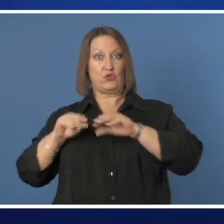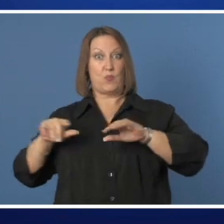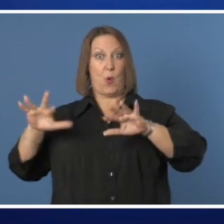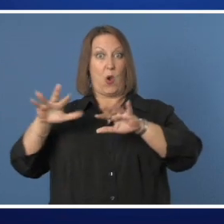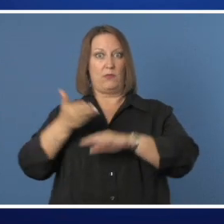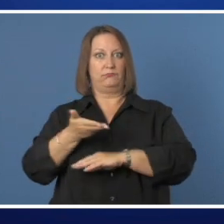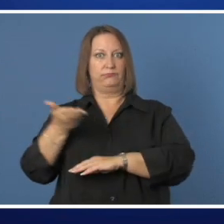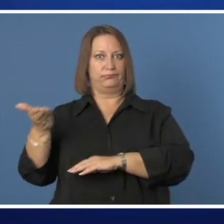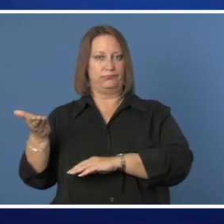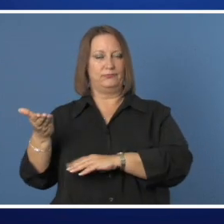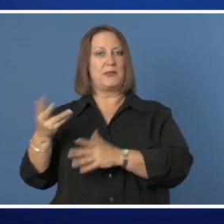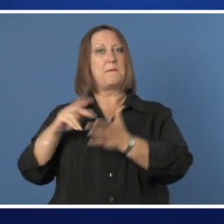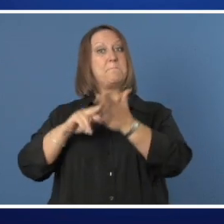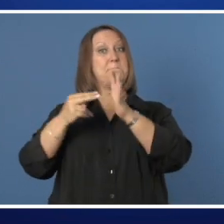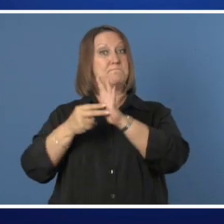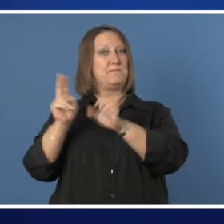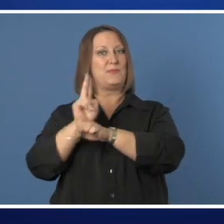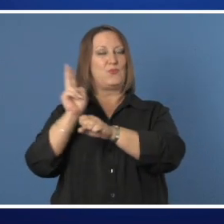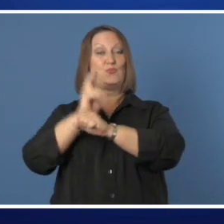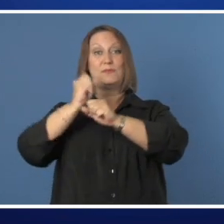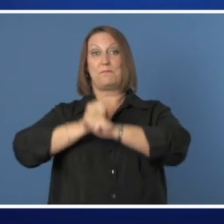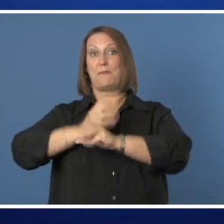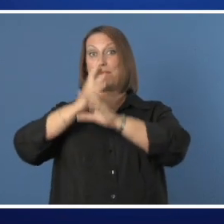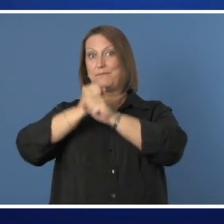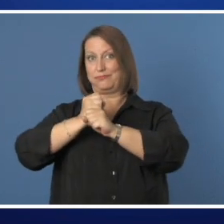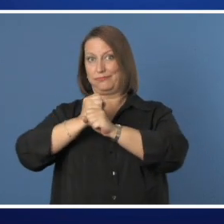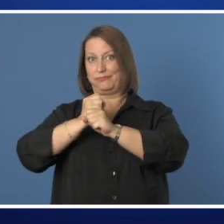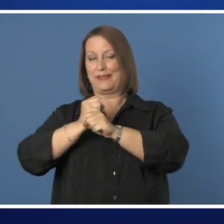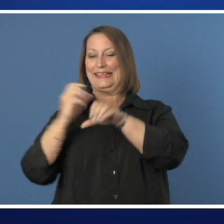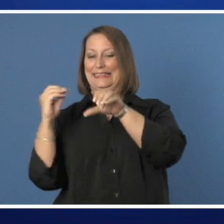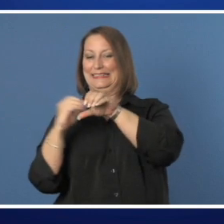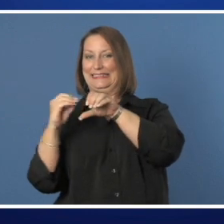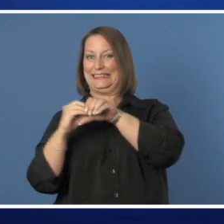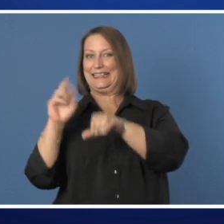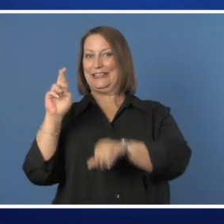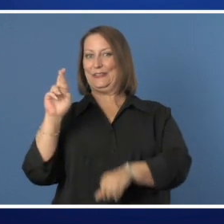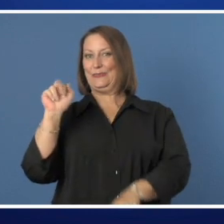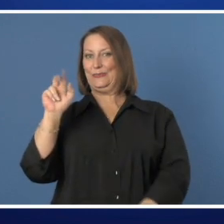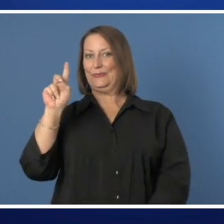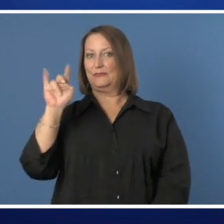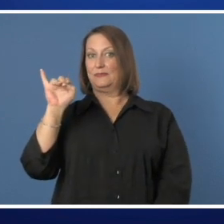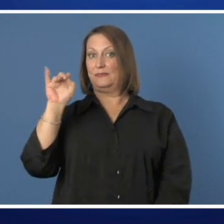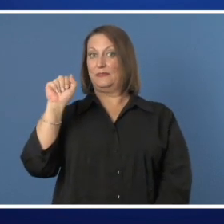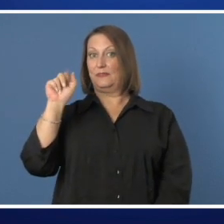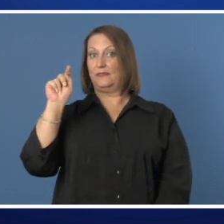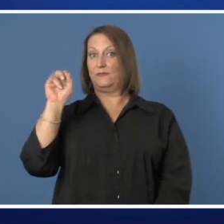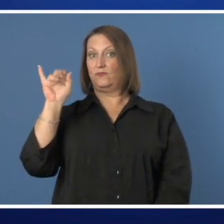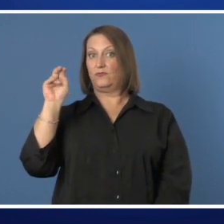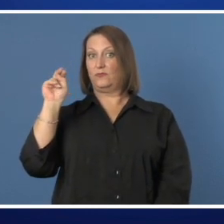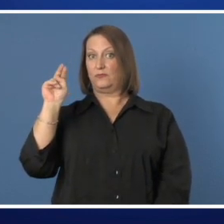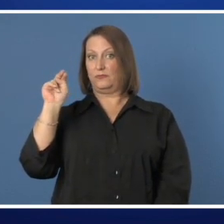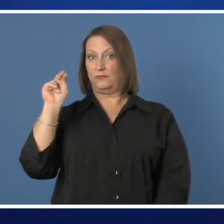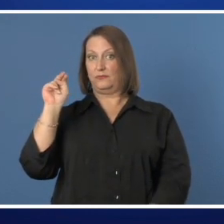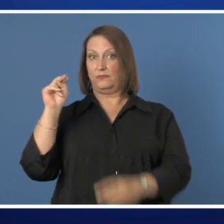material over a targeted area. It is not a nuclear blast.